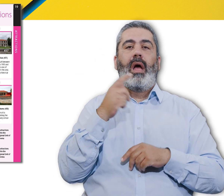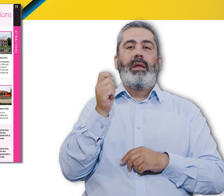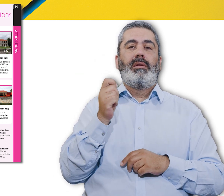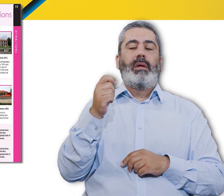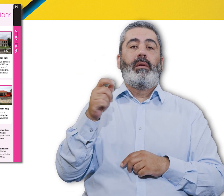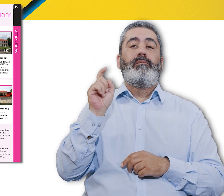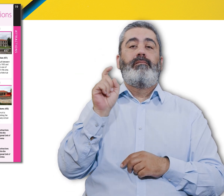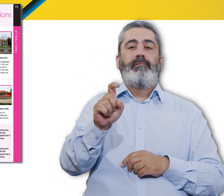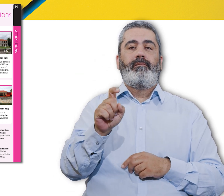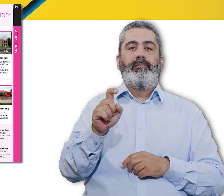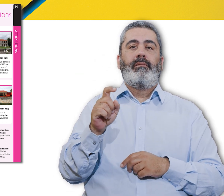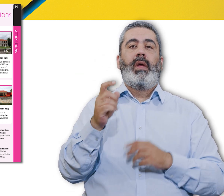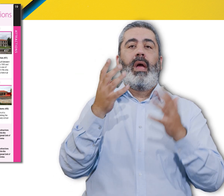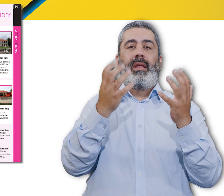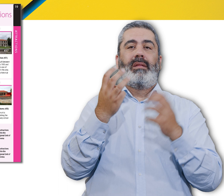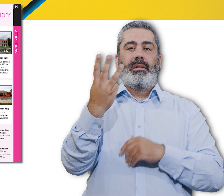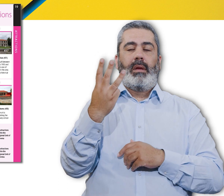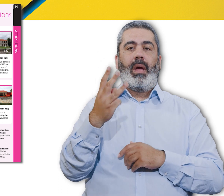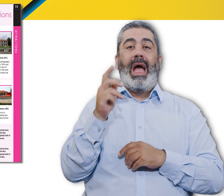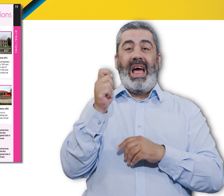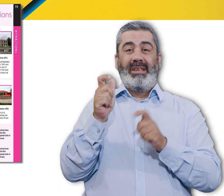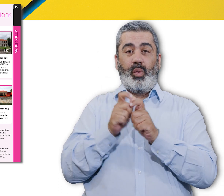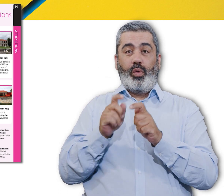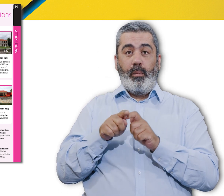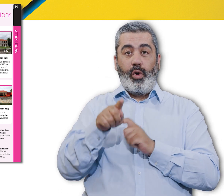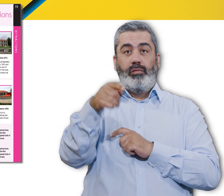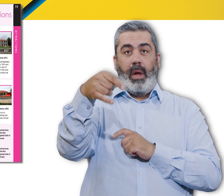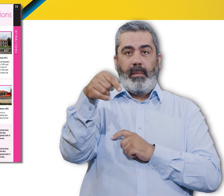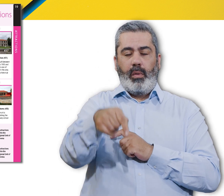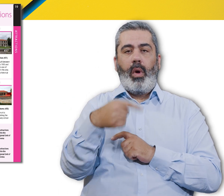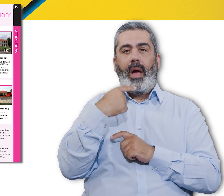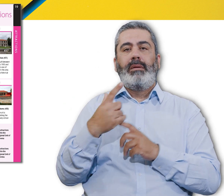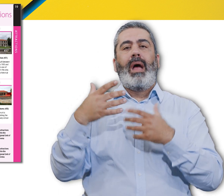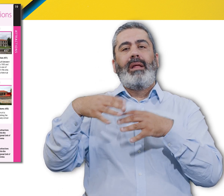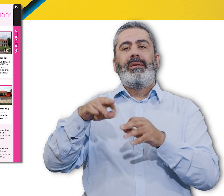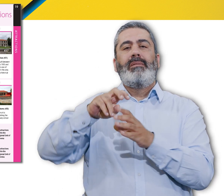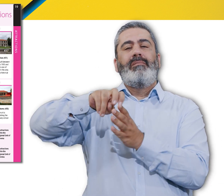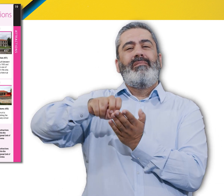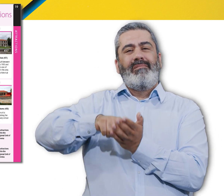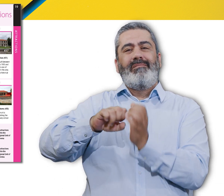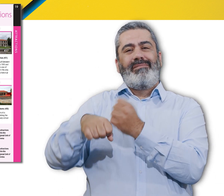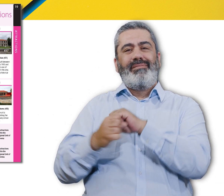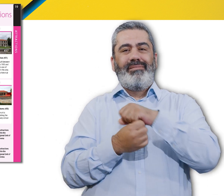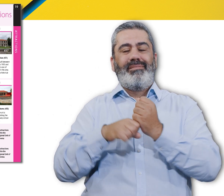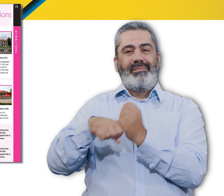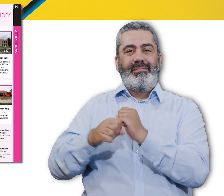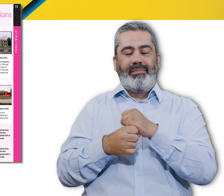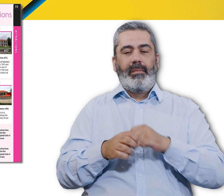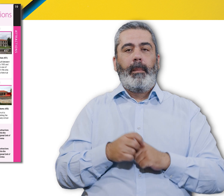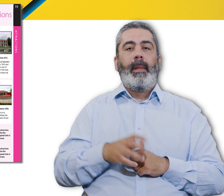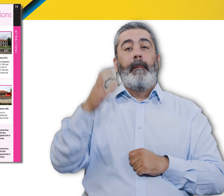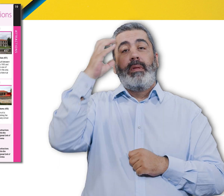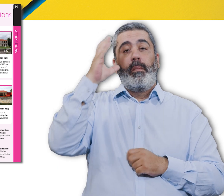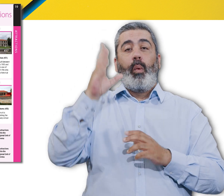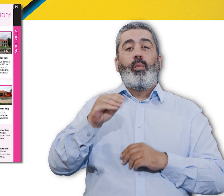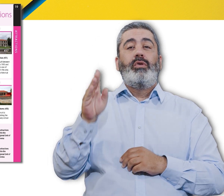number 93. On the way from Aristit to Pepico, there is the Pepico Adrenaline Rafting starting point. Monument of the